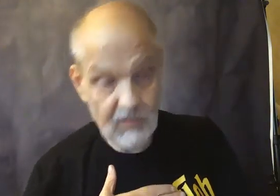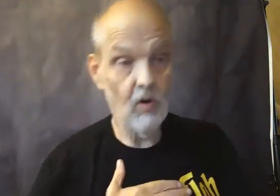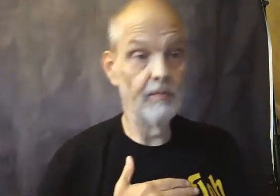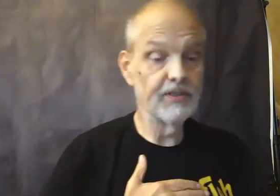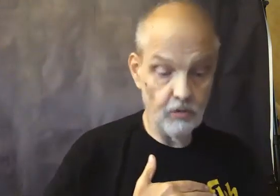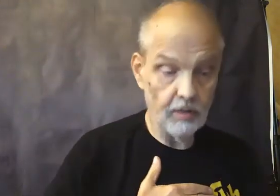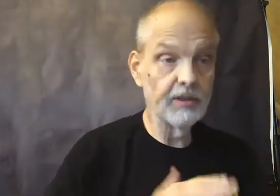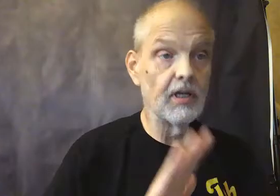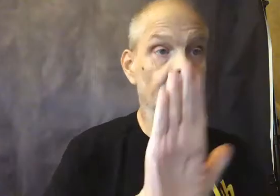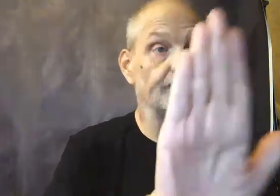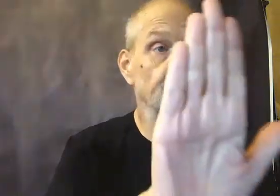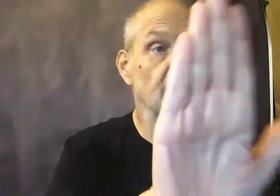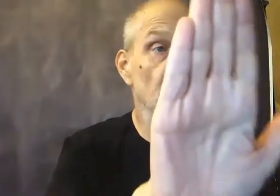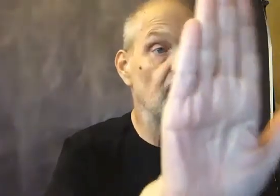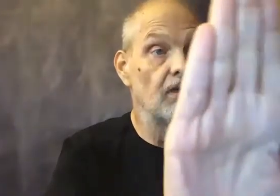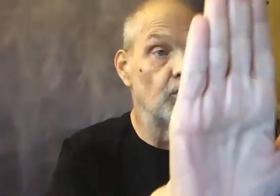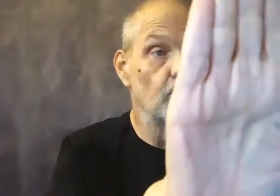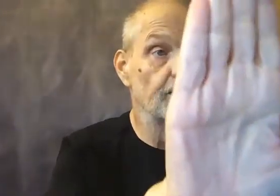I missed your top. You were.